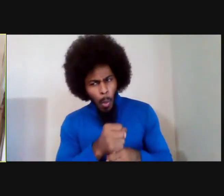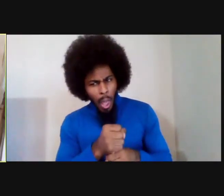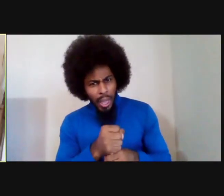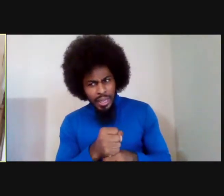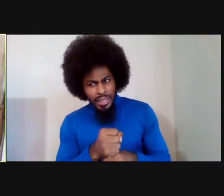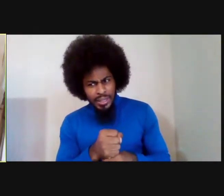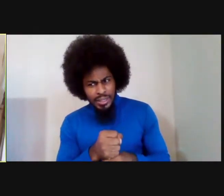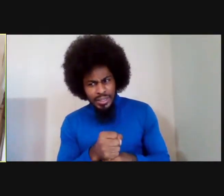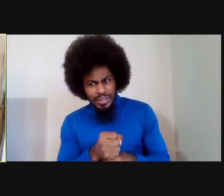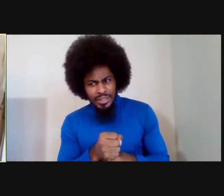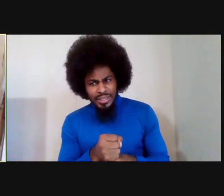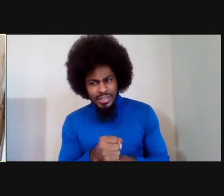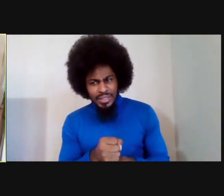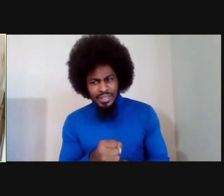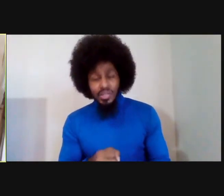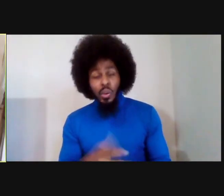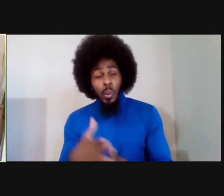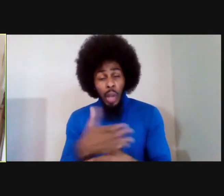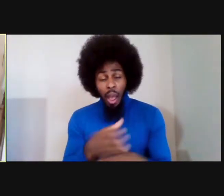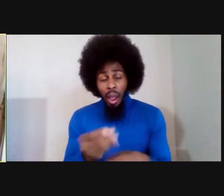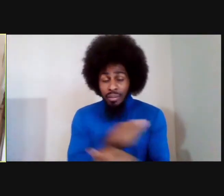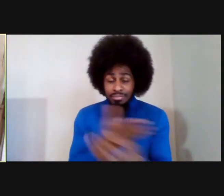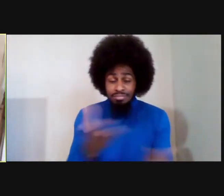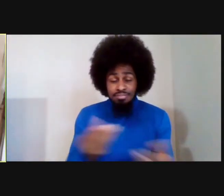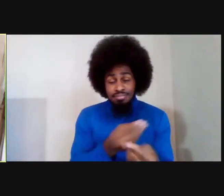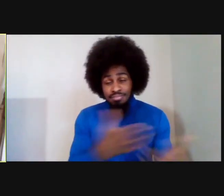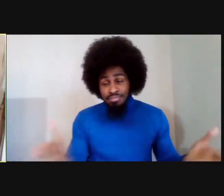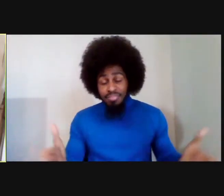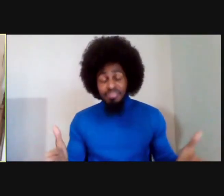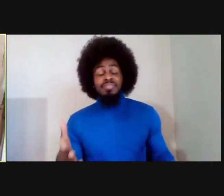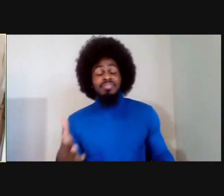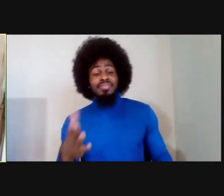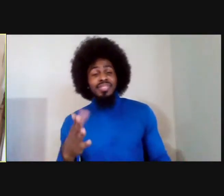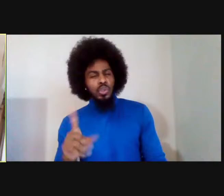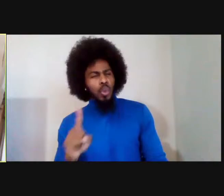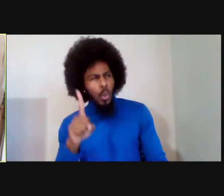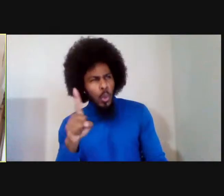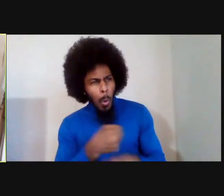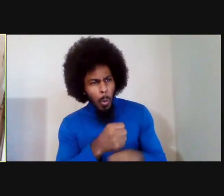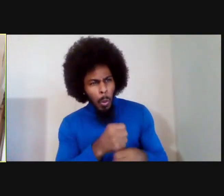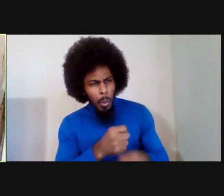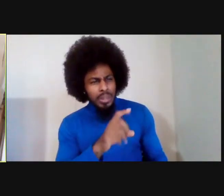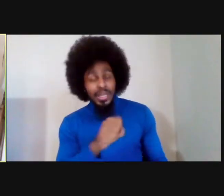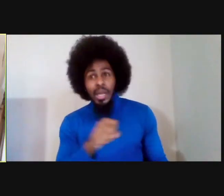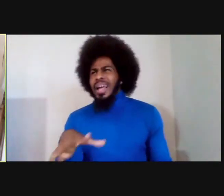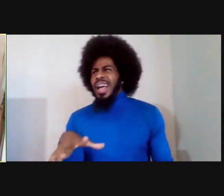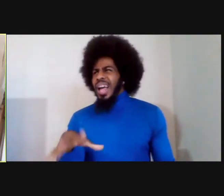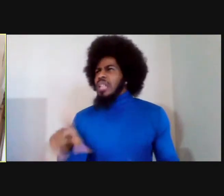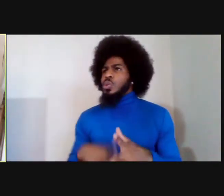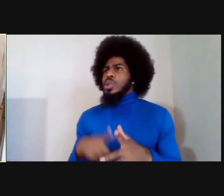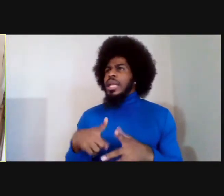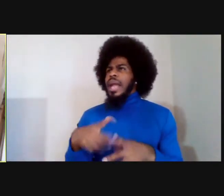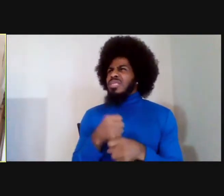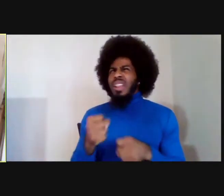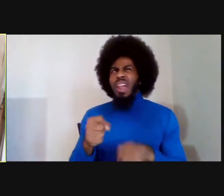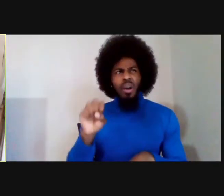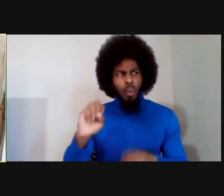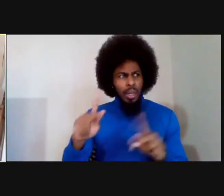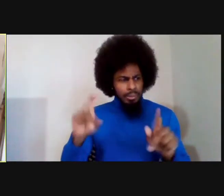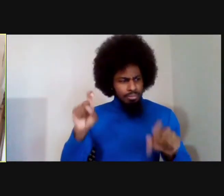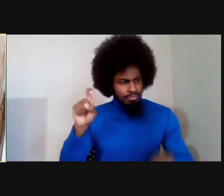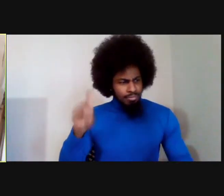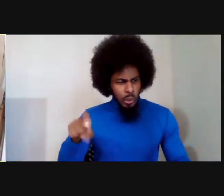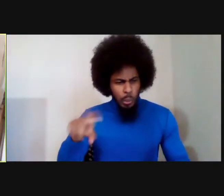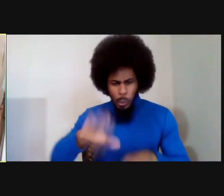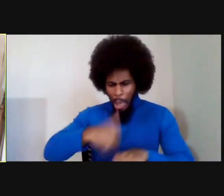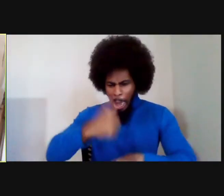I haven't because I was moving too much for it, but I was also like, oh, I need to set up a network. I can't just be making this for myself.